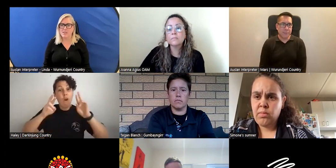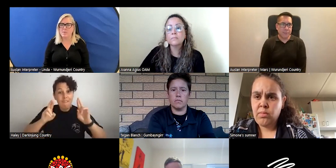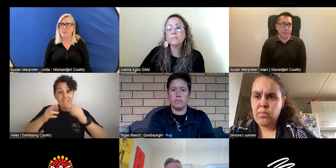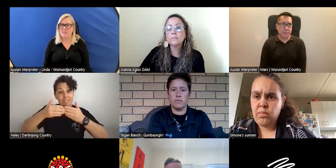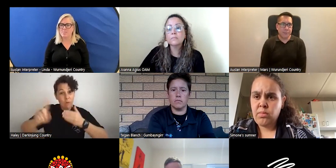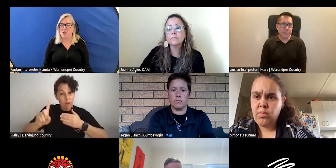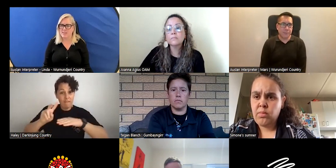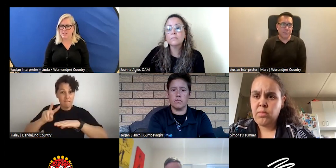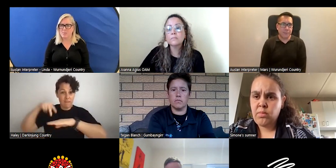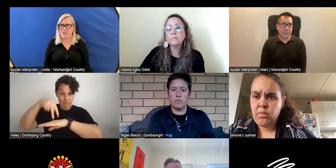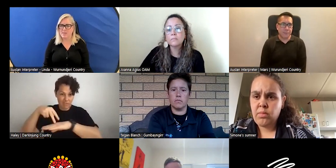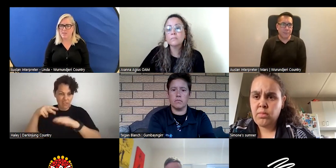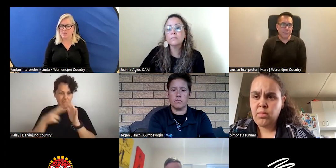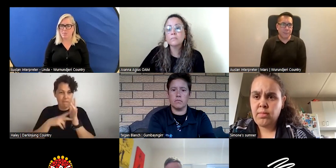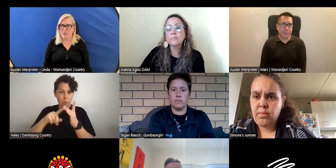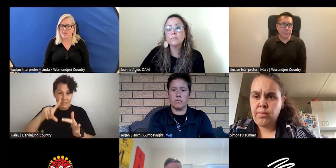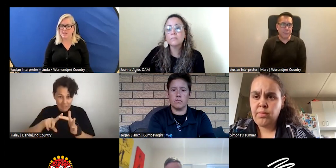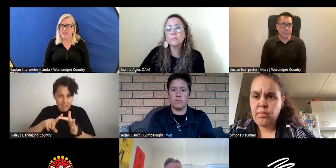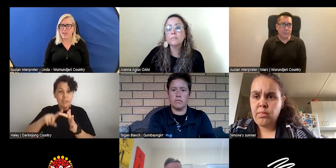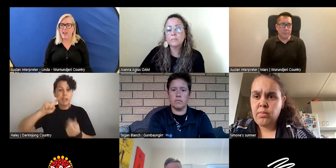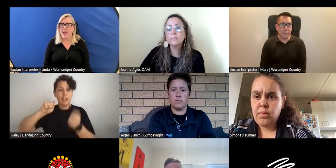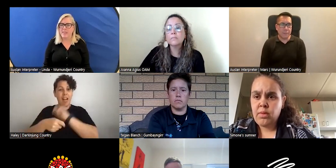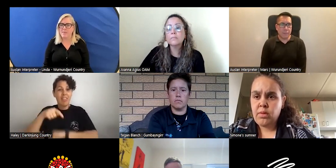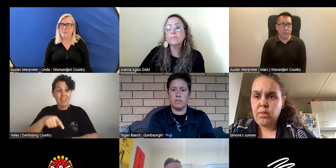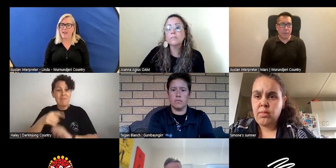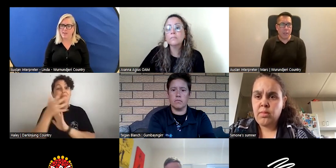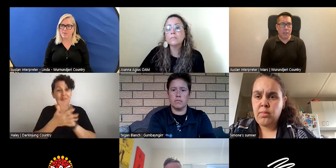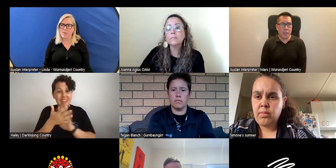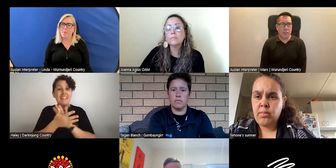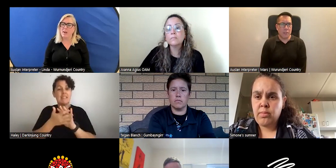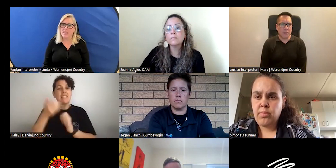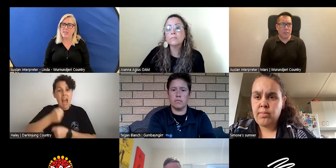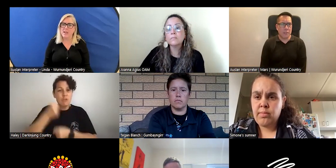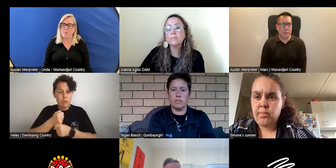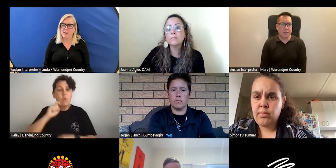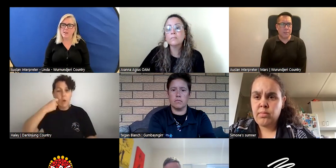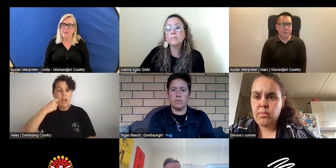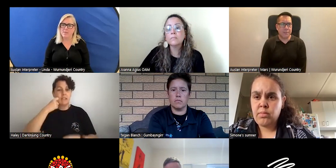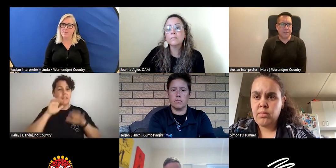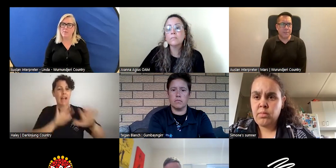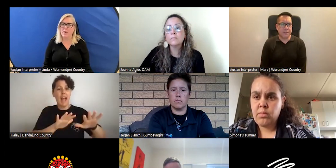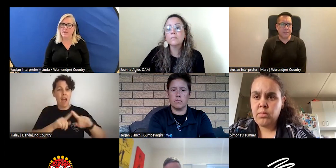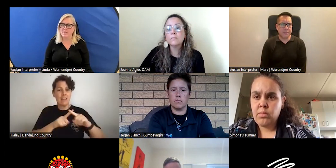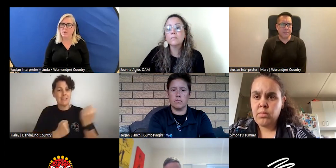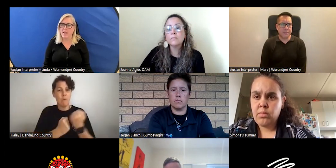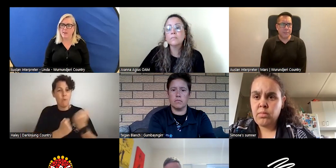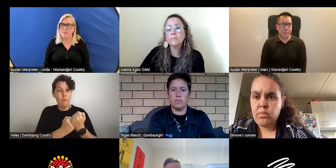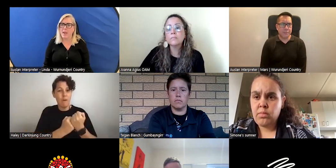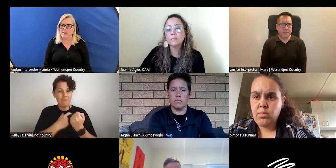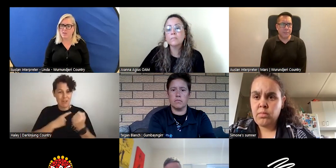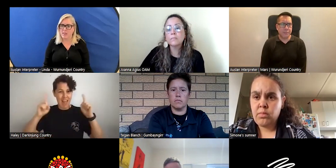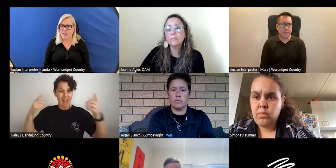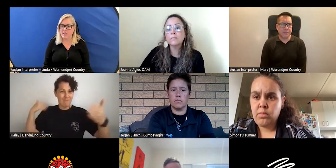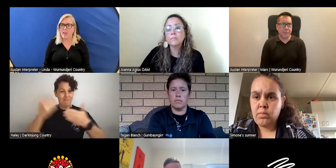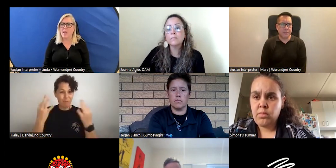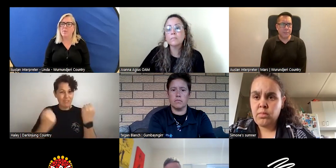of pressure because of policy, because of government policy, and they fail. But I wonder if the voice will have an